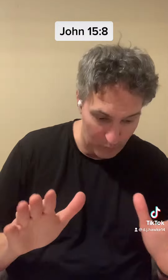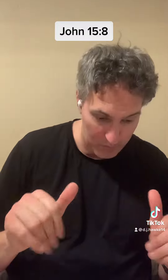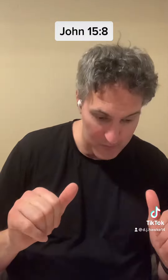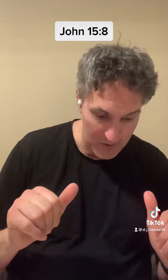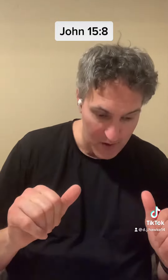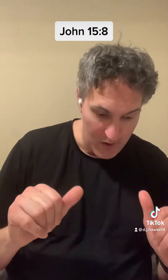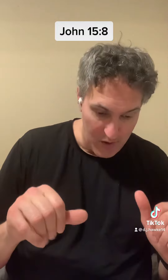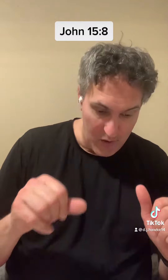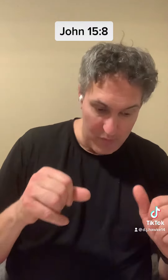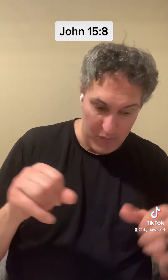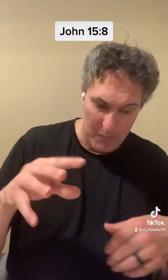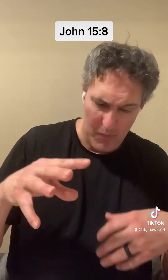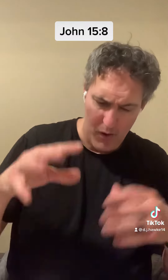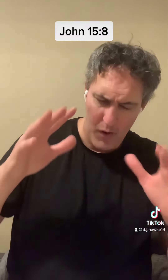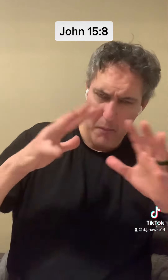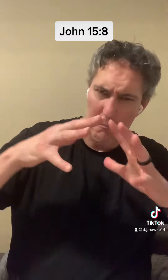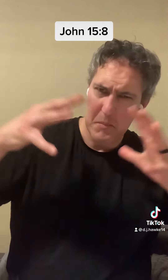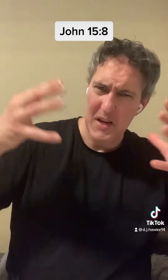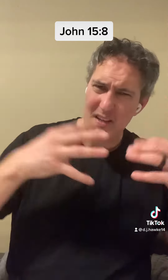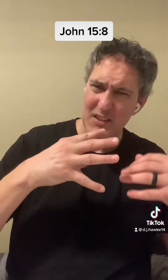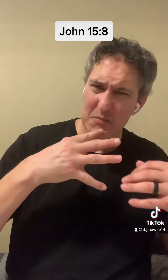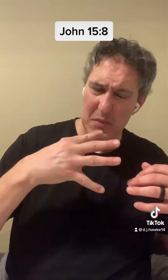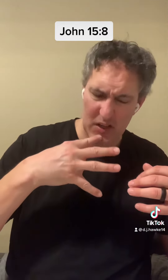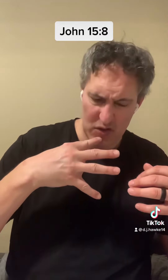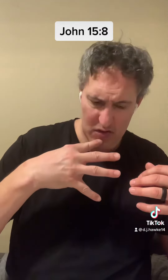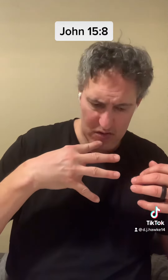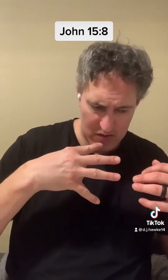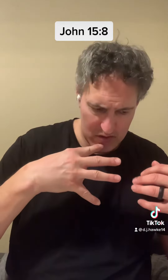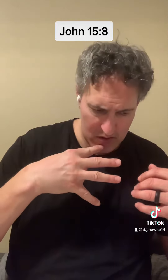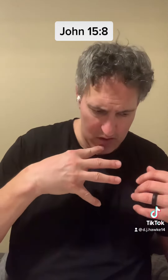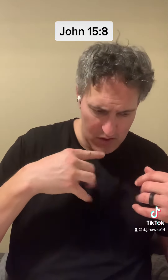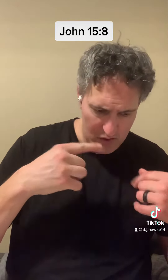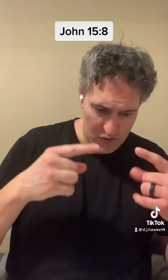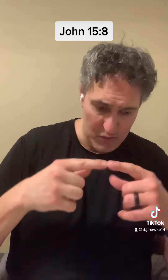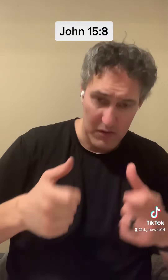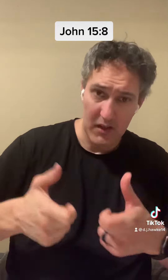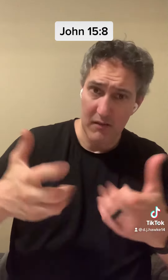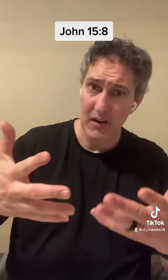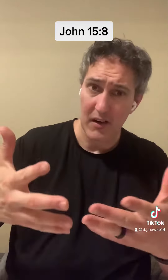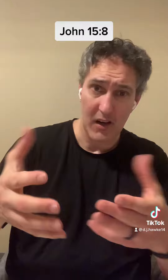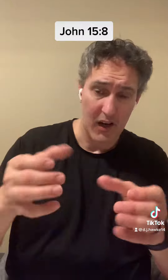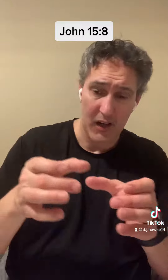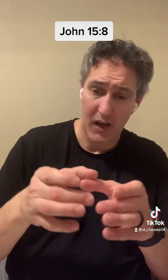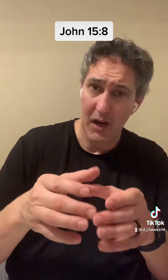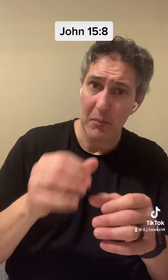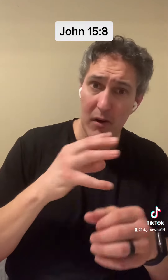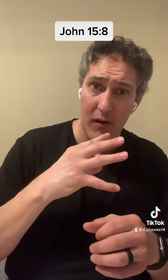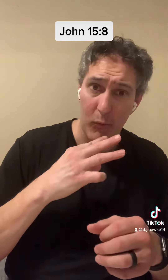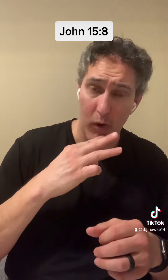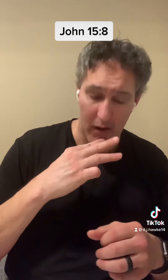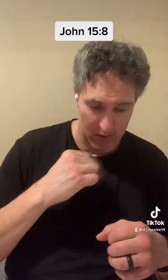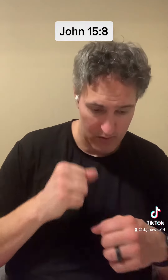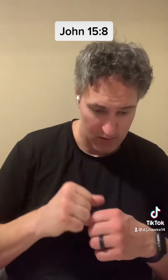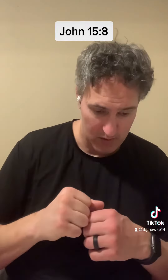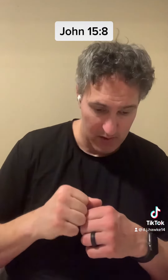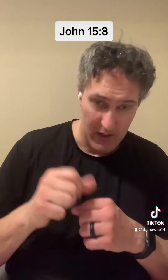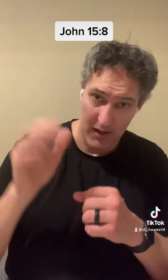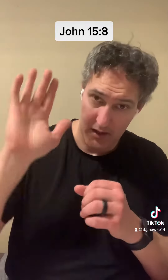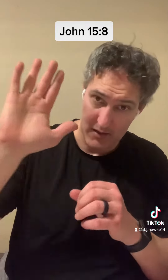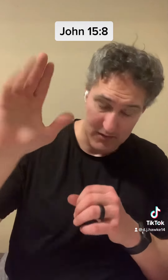forms, from big speeches to giving a cup of water in his